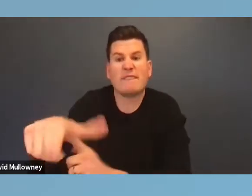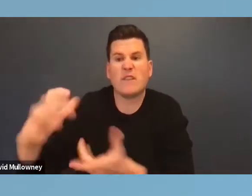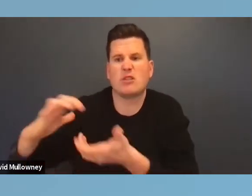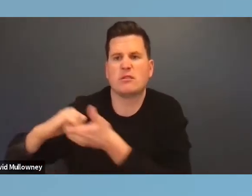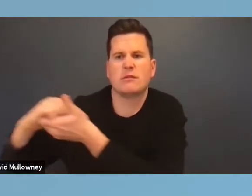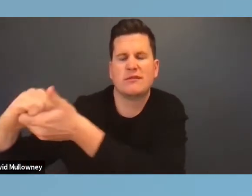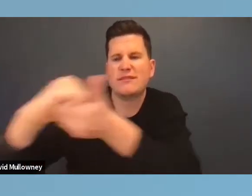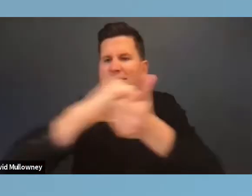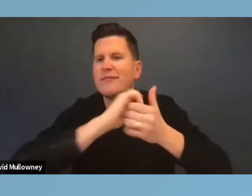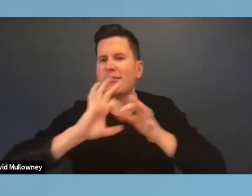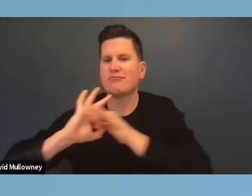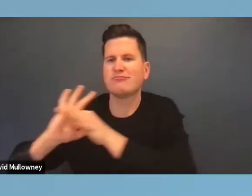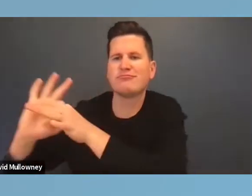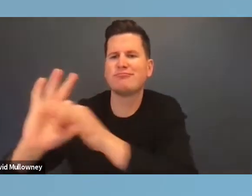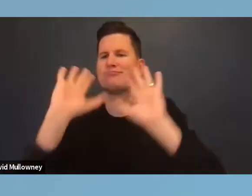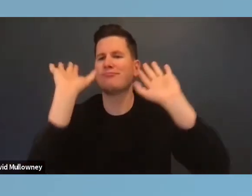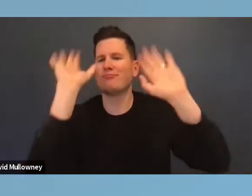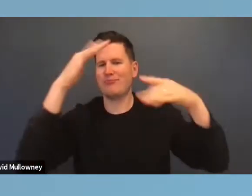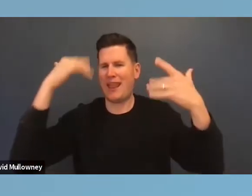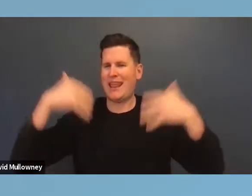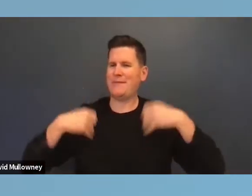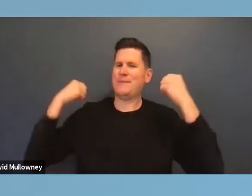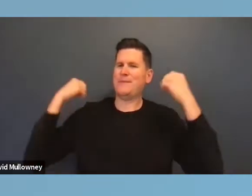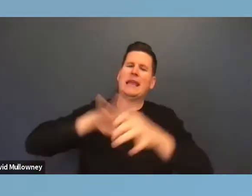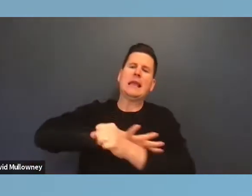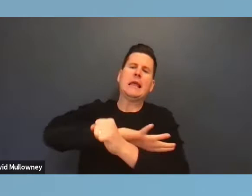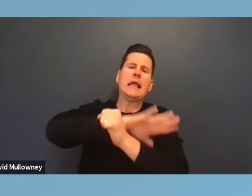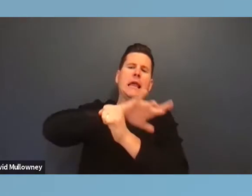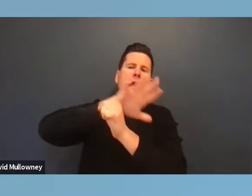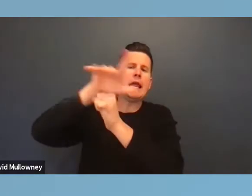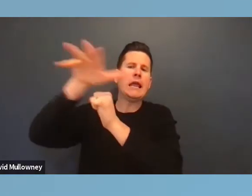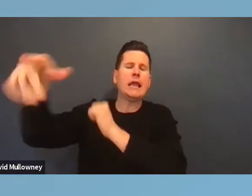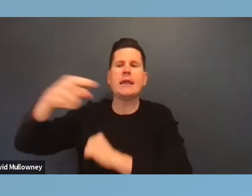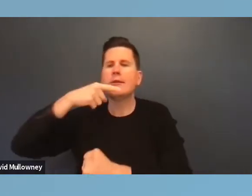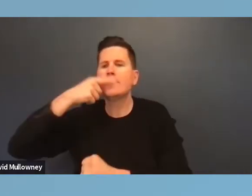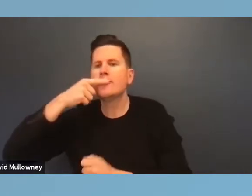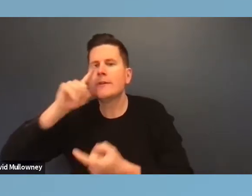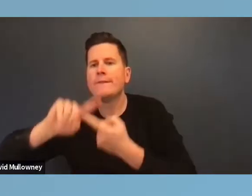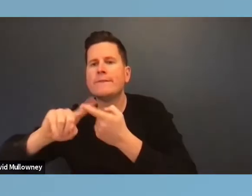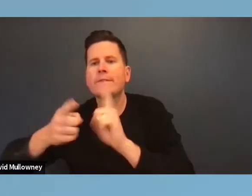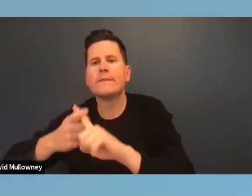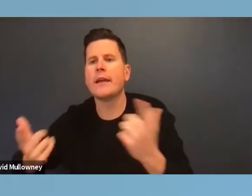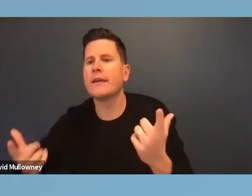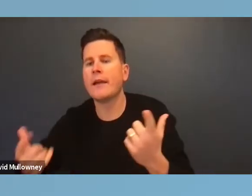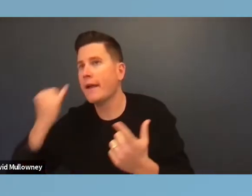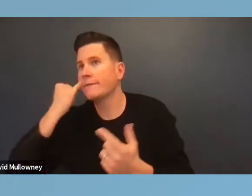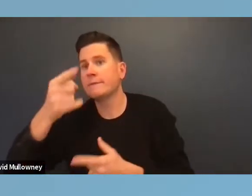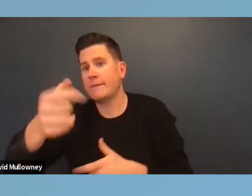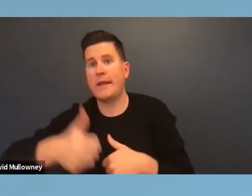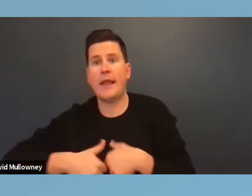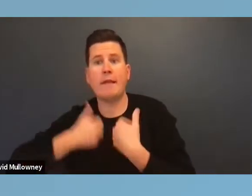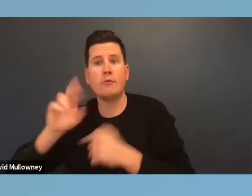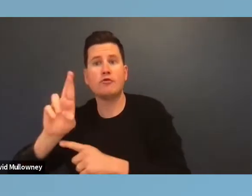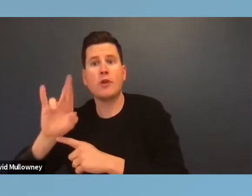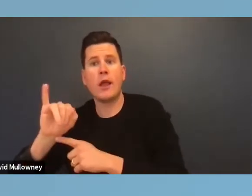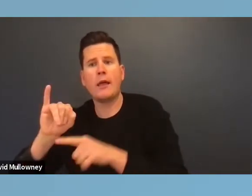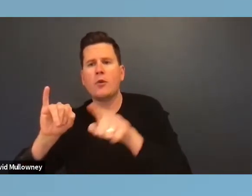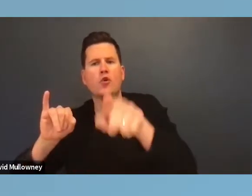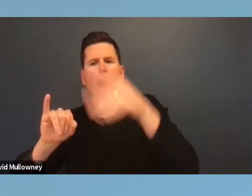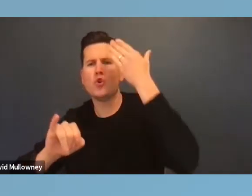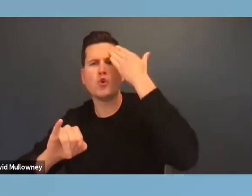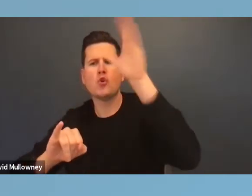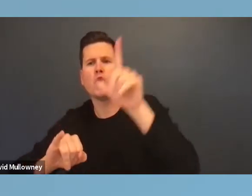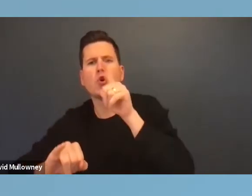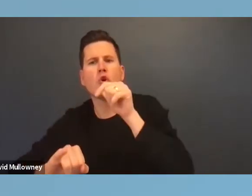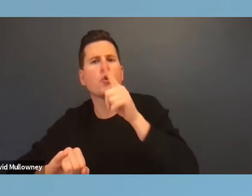so huge that you do not need to come together and collaborate. You have plenty of hearing friends.